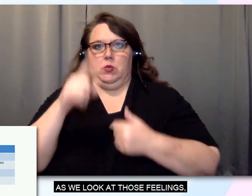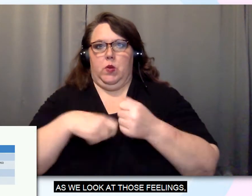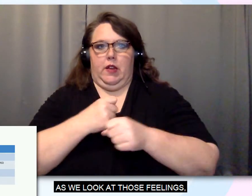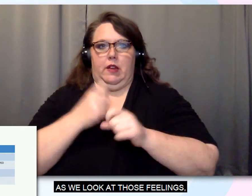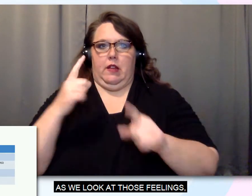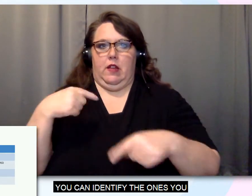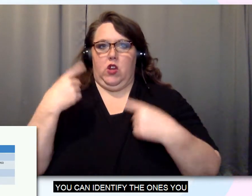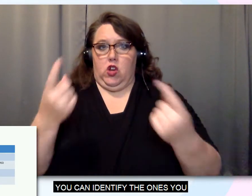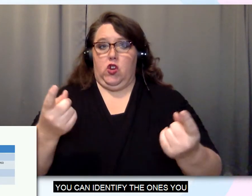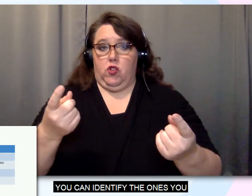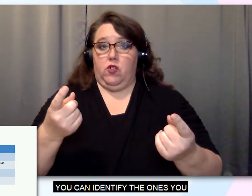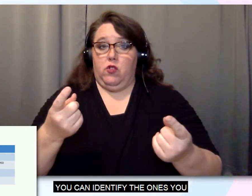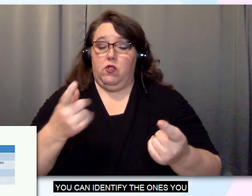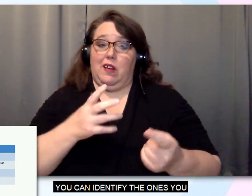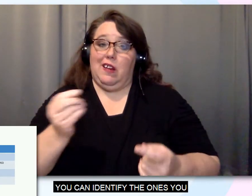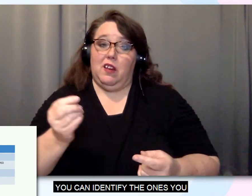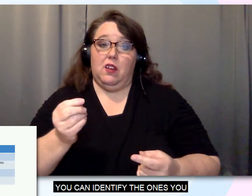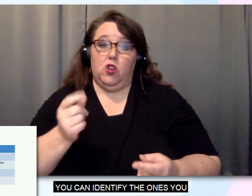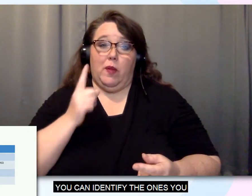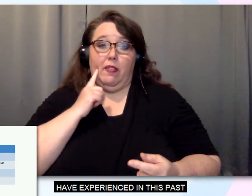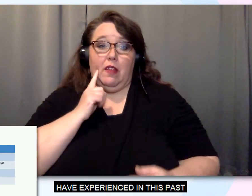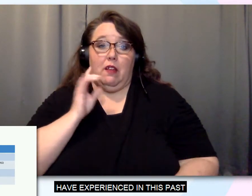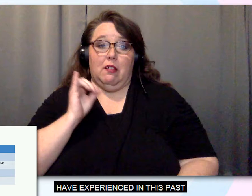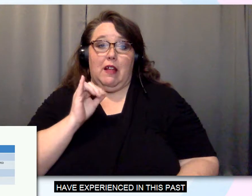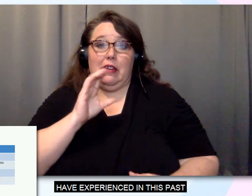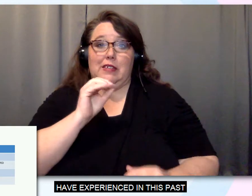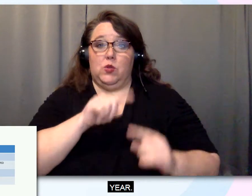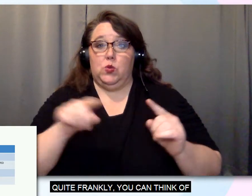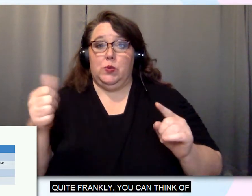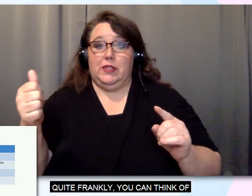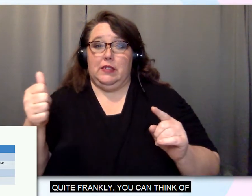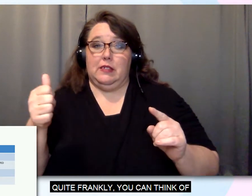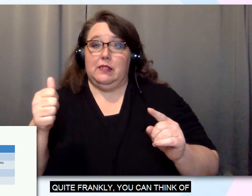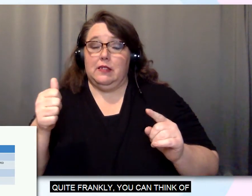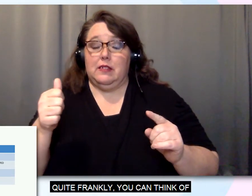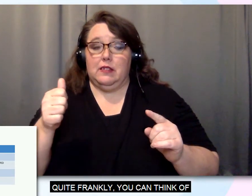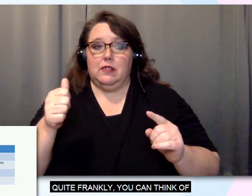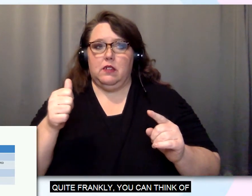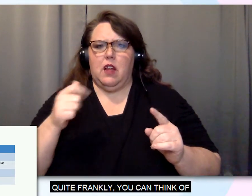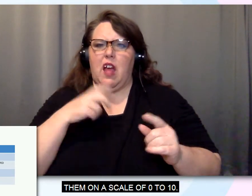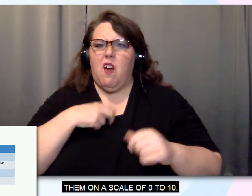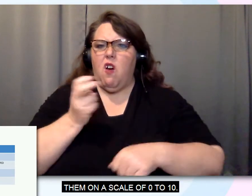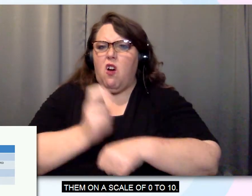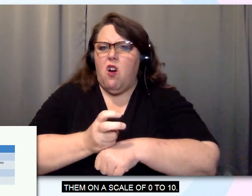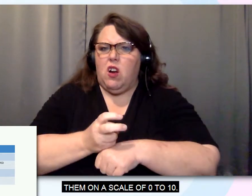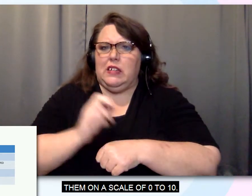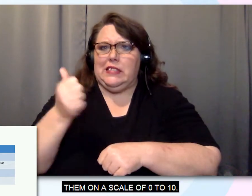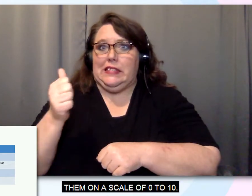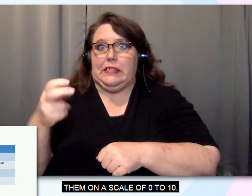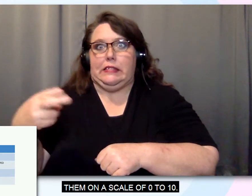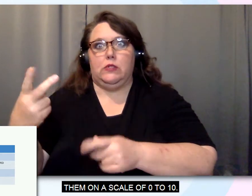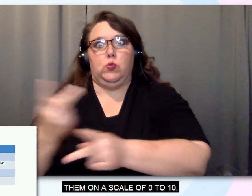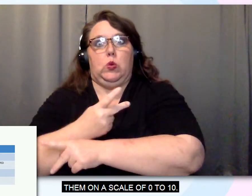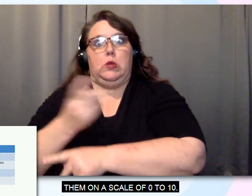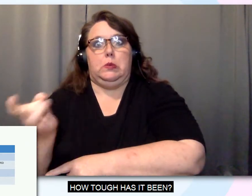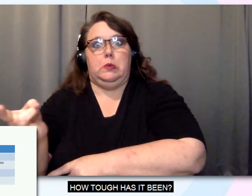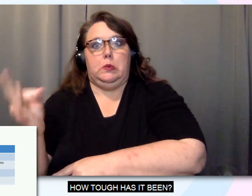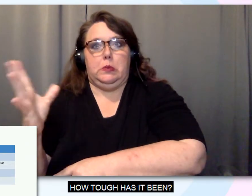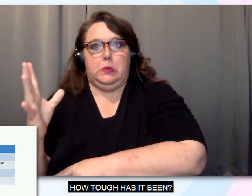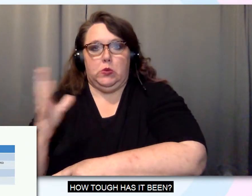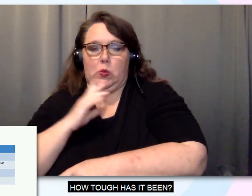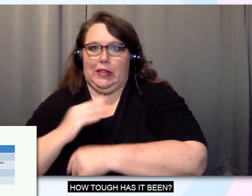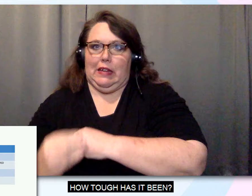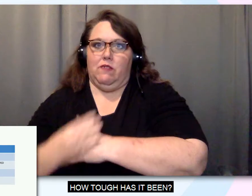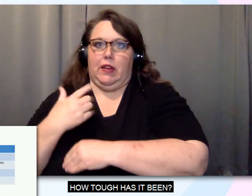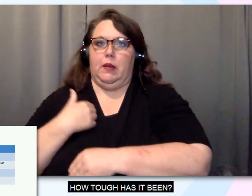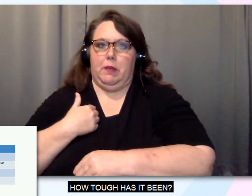have experienced in this past year. And quite frankly, you can think of them on a scale of 0 to 10. How tough has it been? 10 meaning the